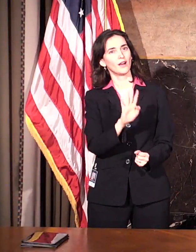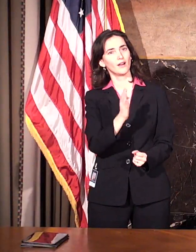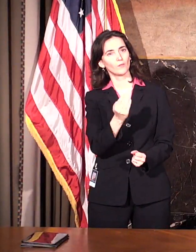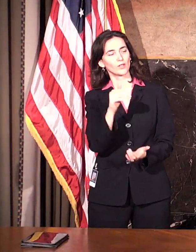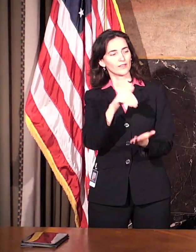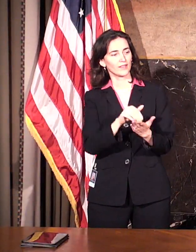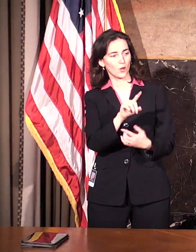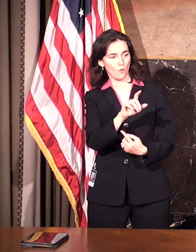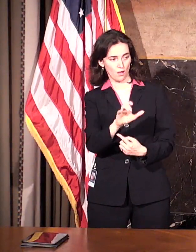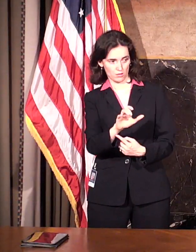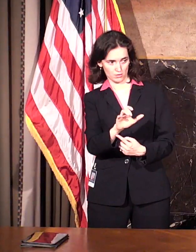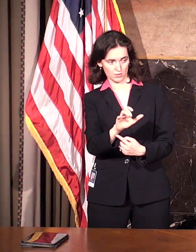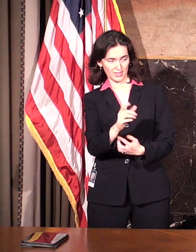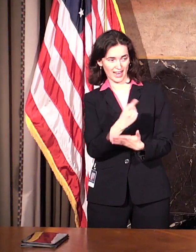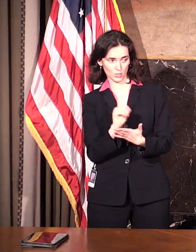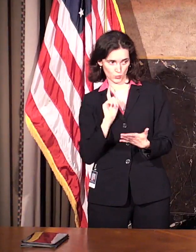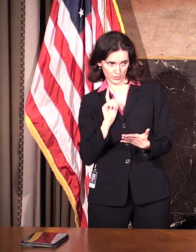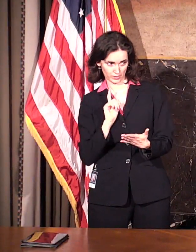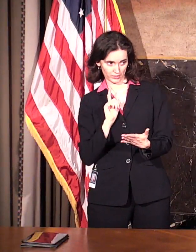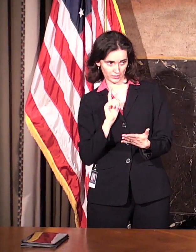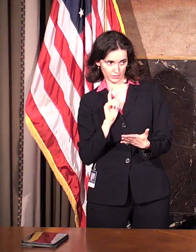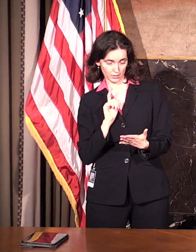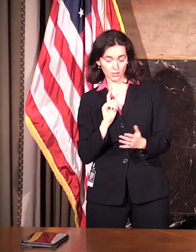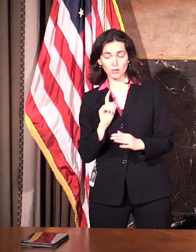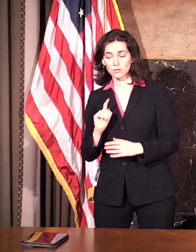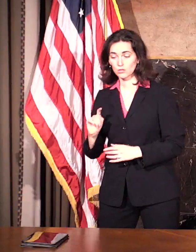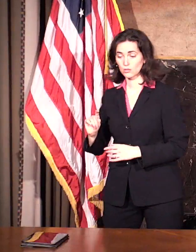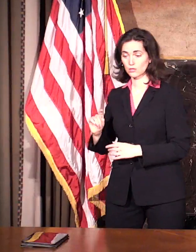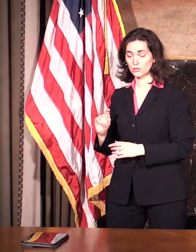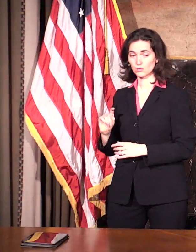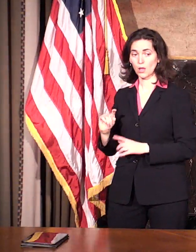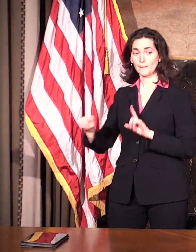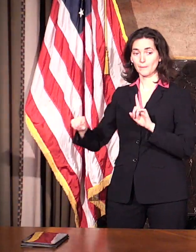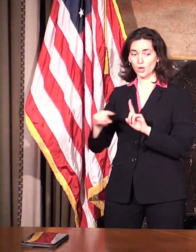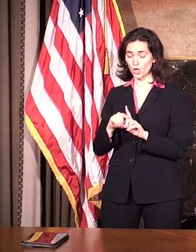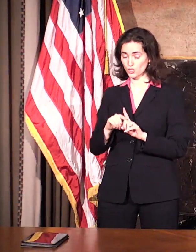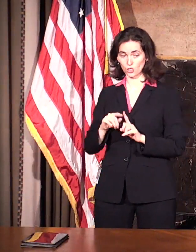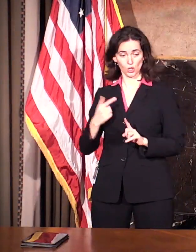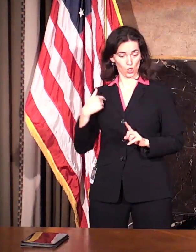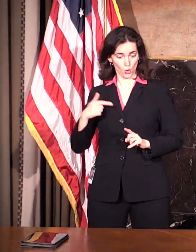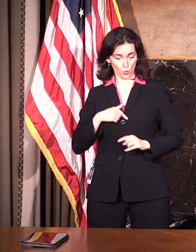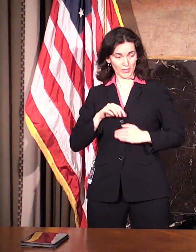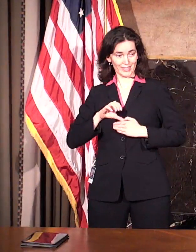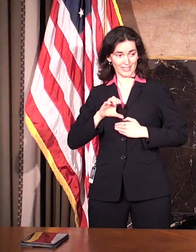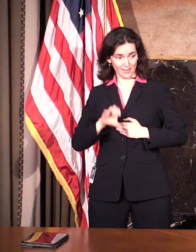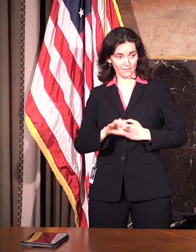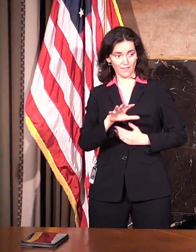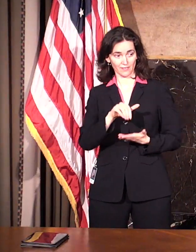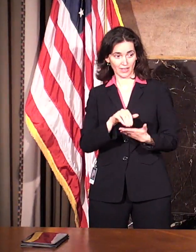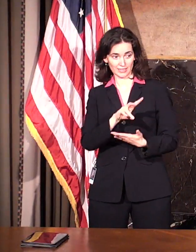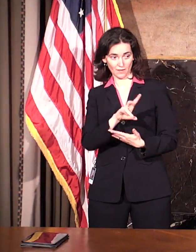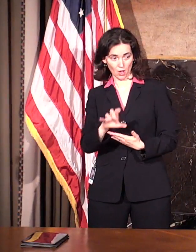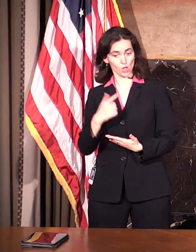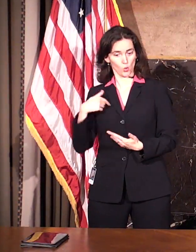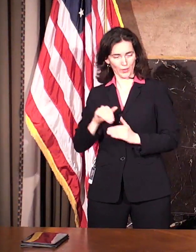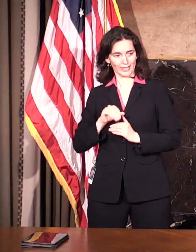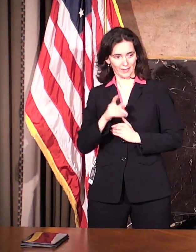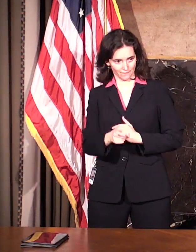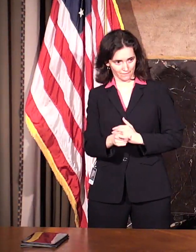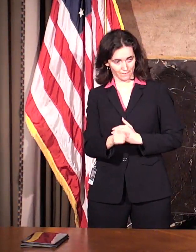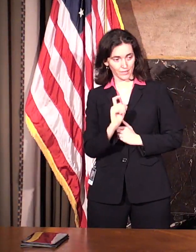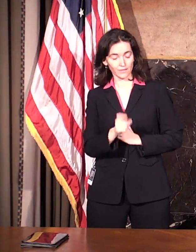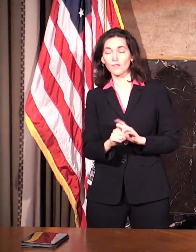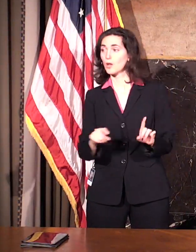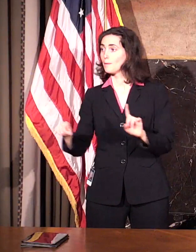14,100 last week. That was in addition to 5,700 that we seeded them with to start the program off. We believe